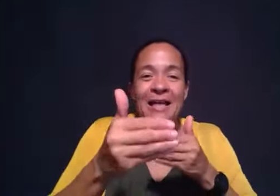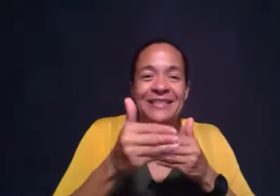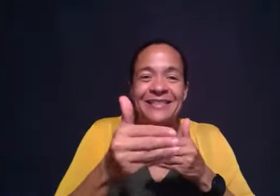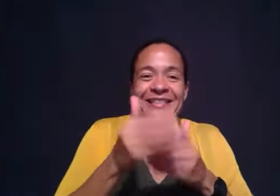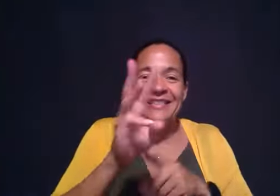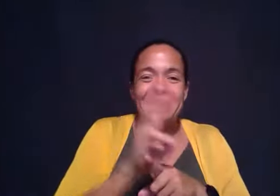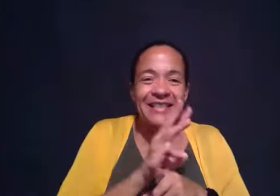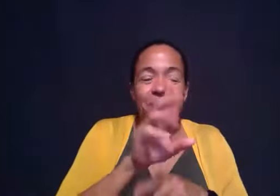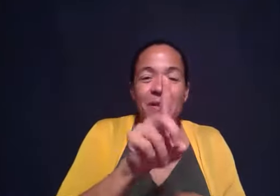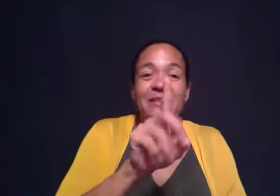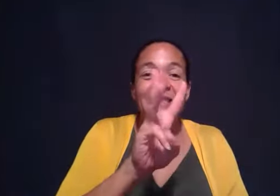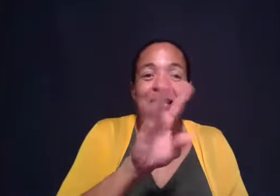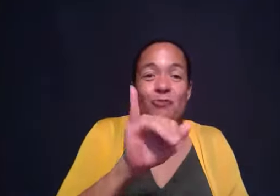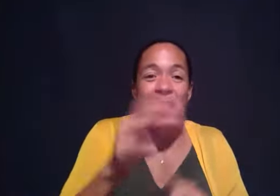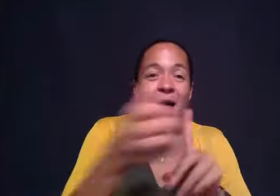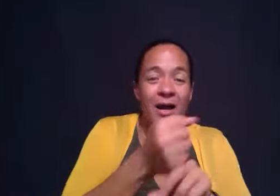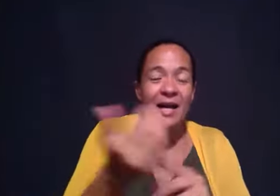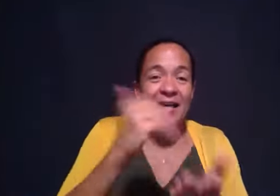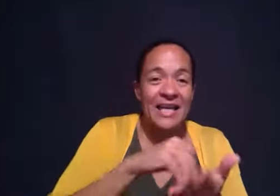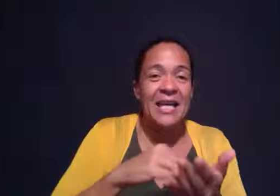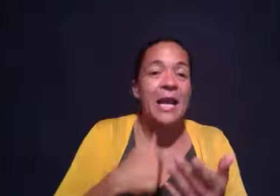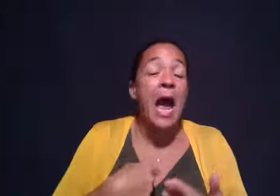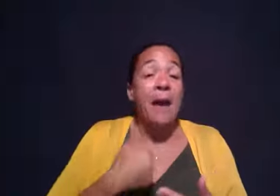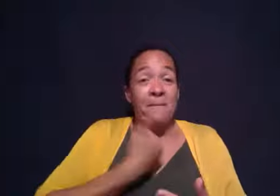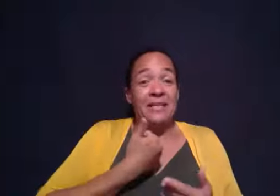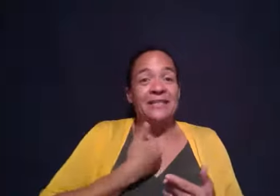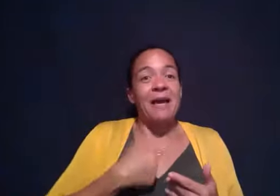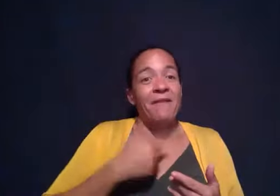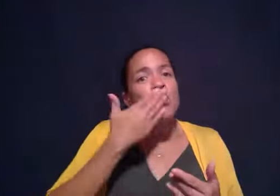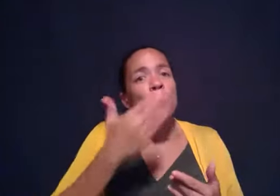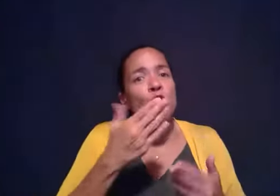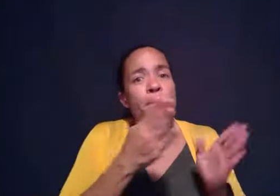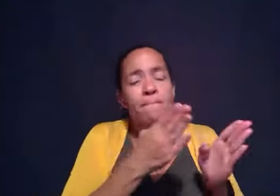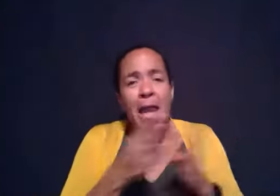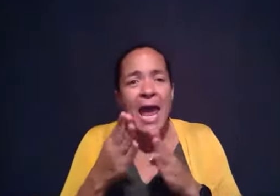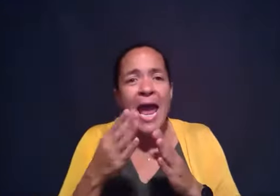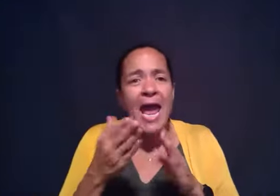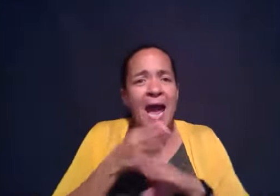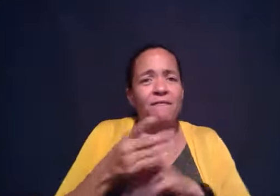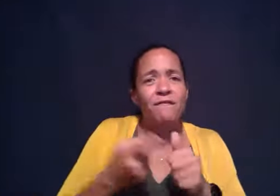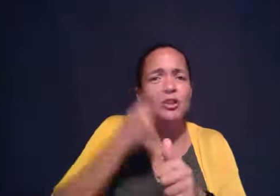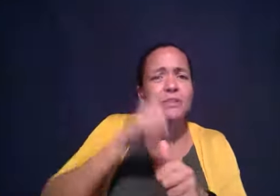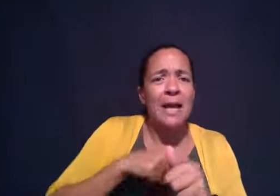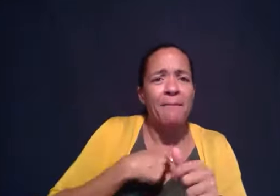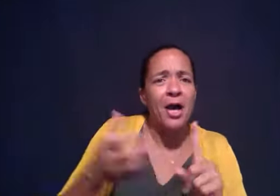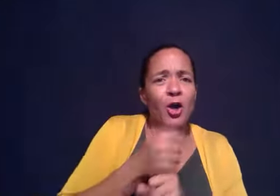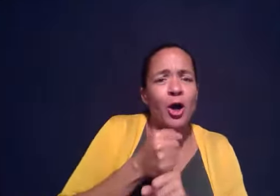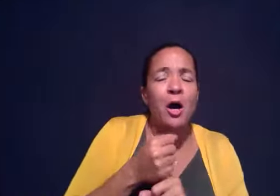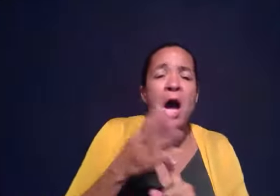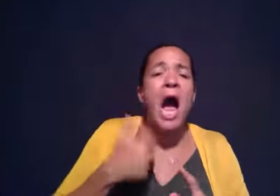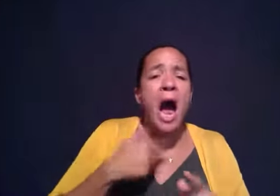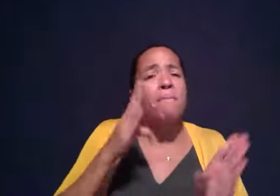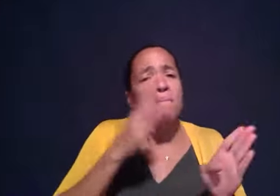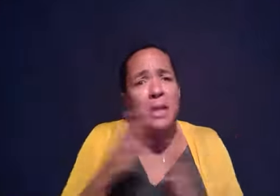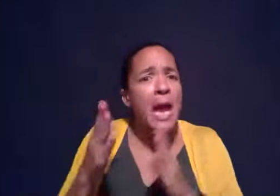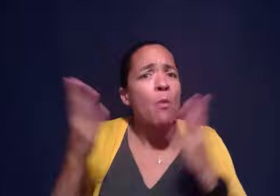DWI. I was going to be more careful. Now, this is the kind of plan that Al-Anons see right through.